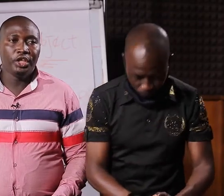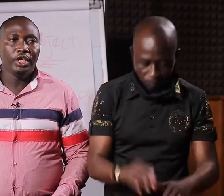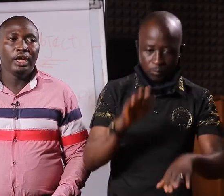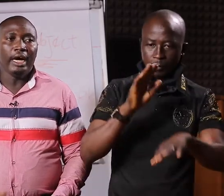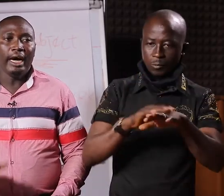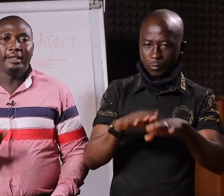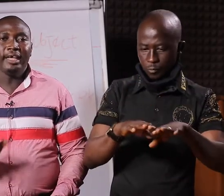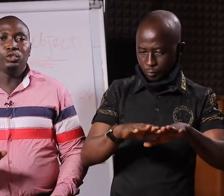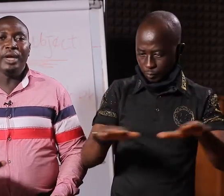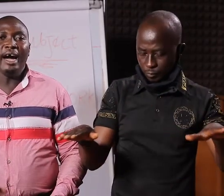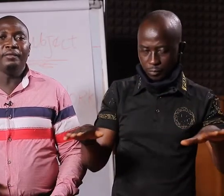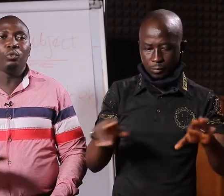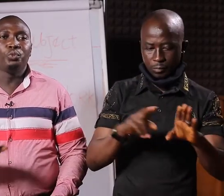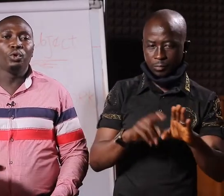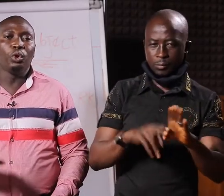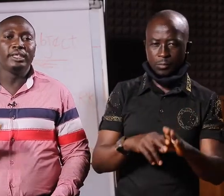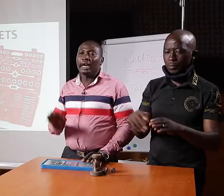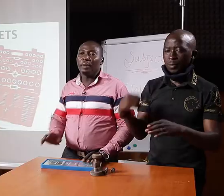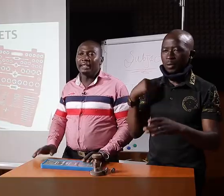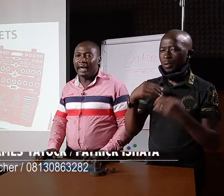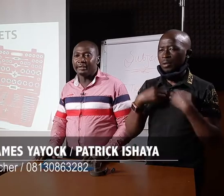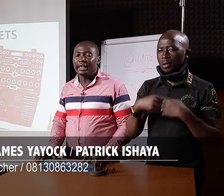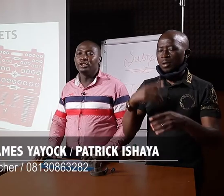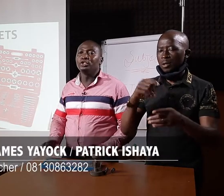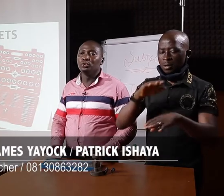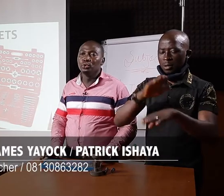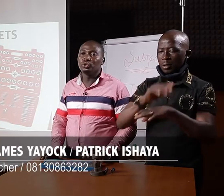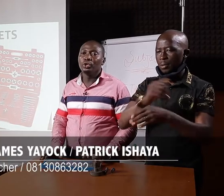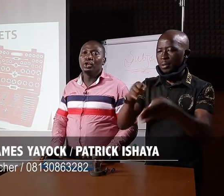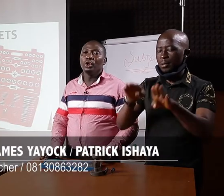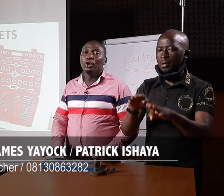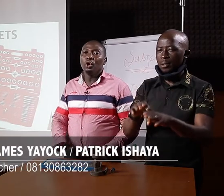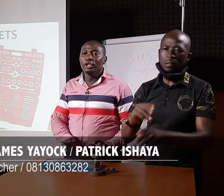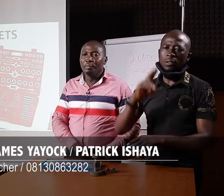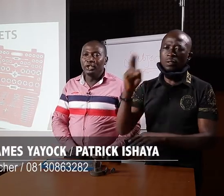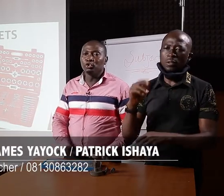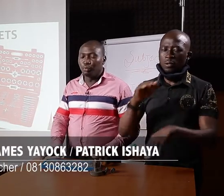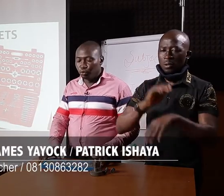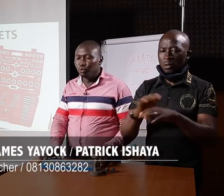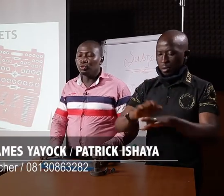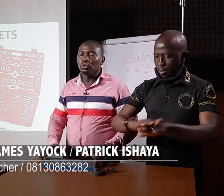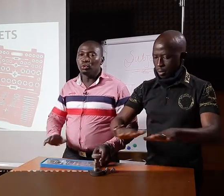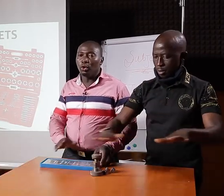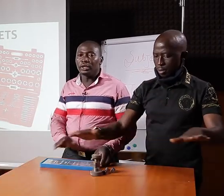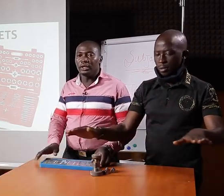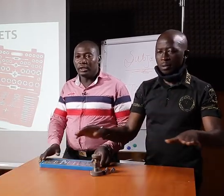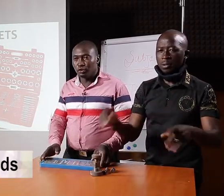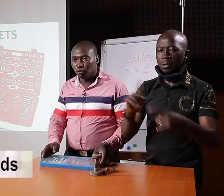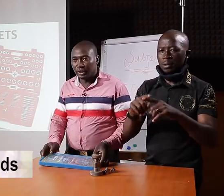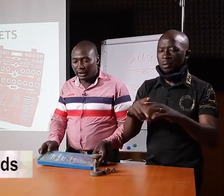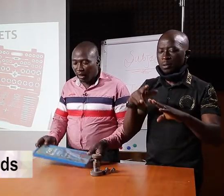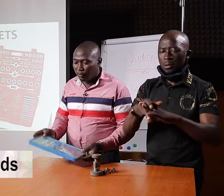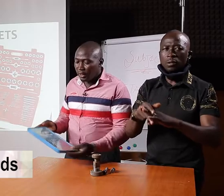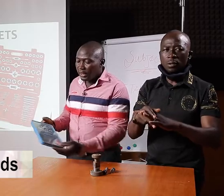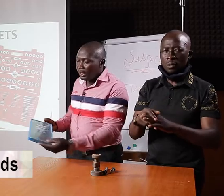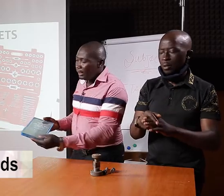bench, I said we have what we call the tap and dies, and it is used on the bench to produce or to cut the screw